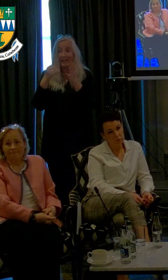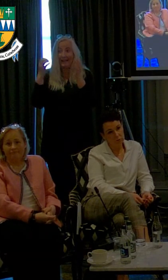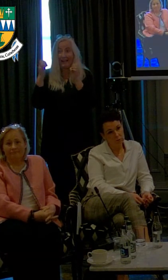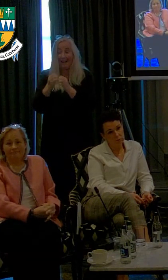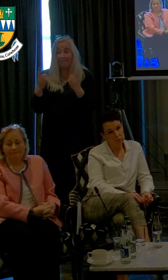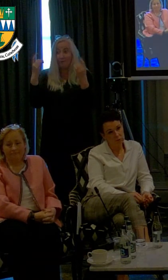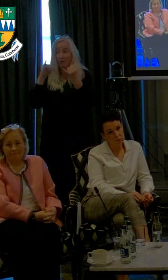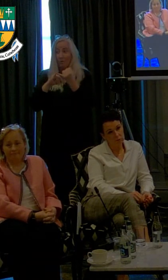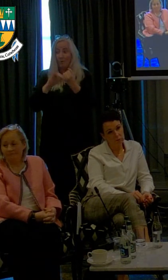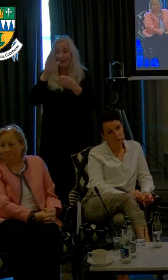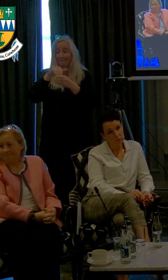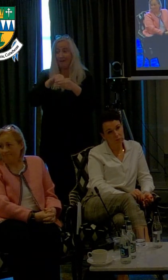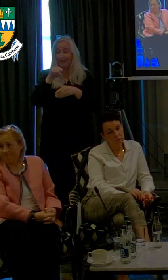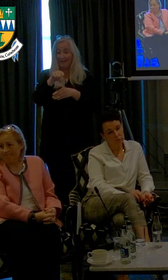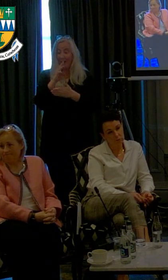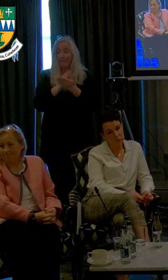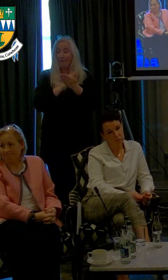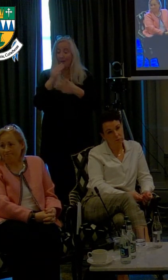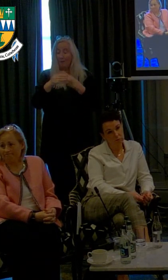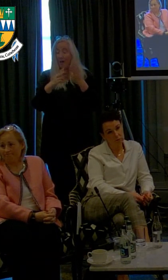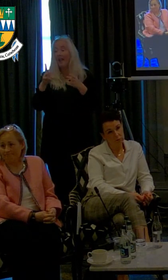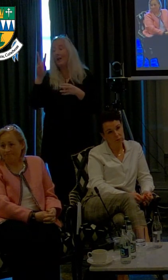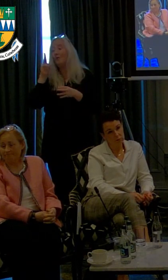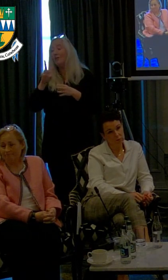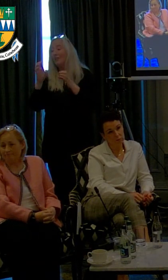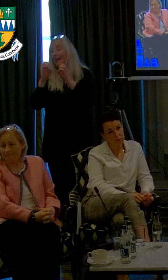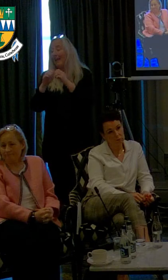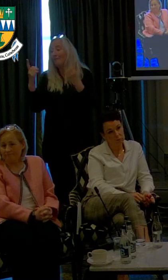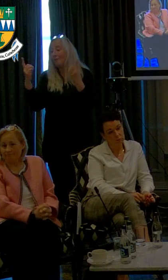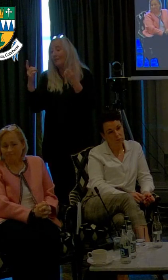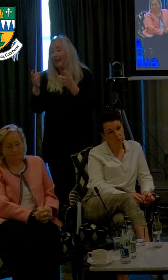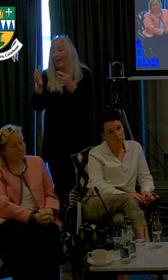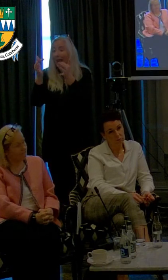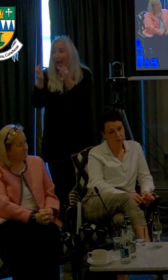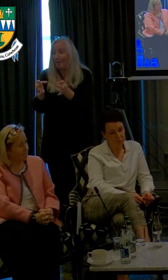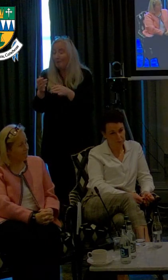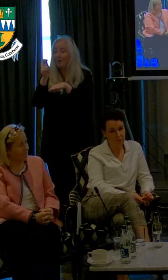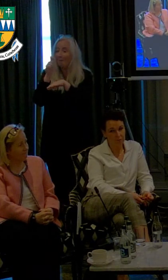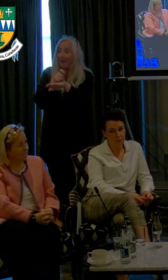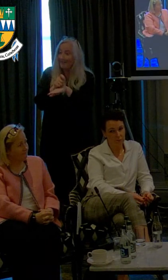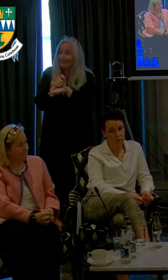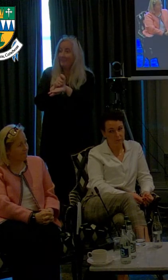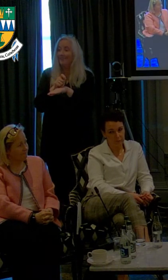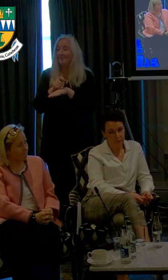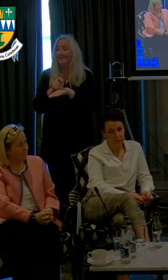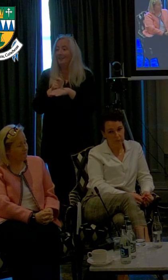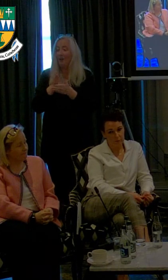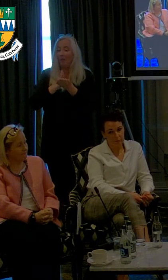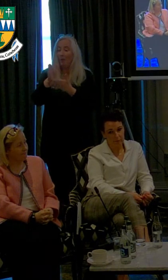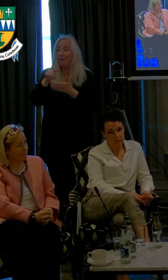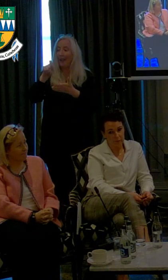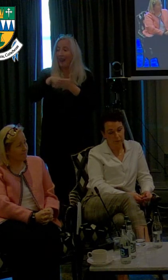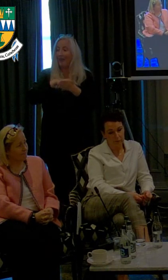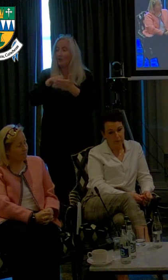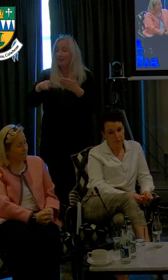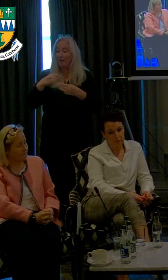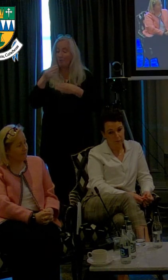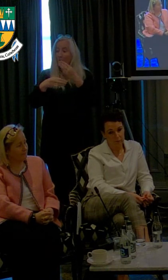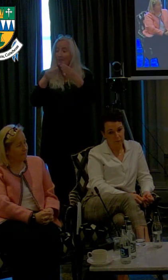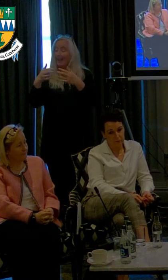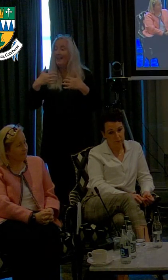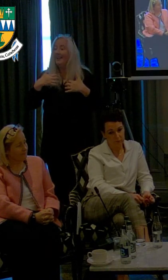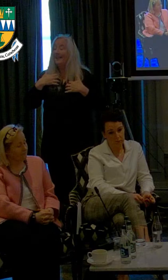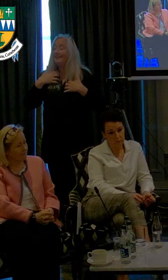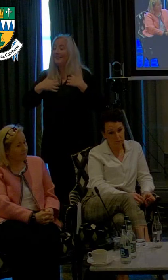in that process, and to wish everyone the absolute best in the election process. It's an exciting